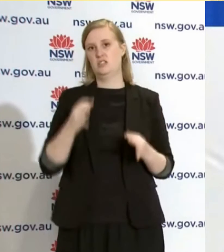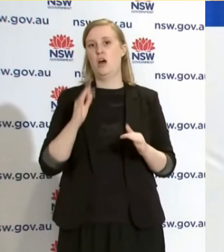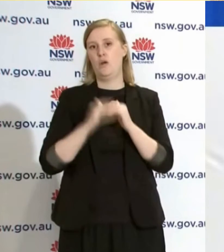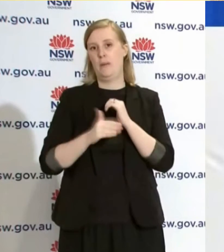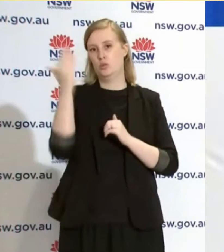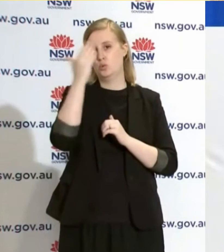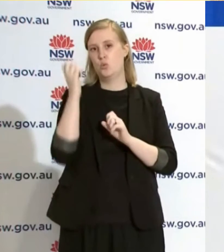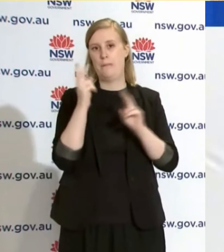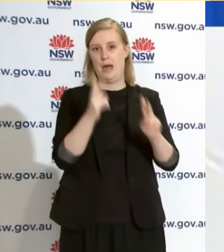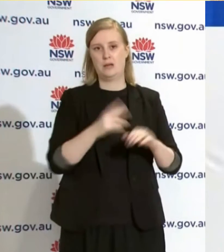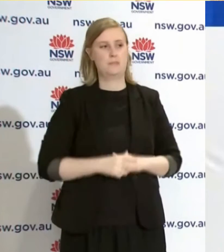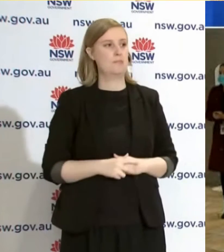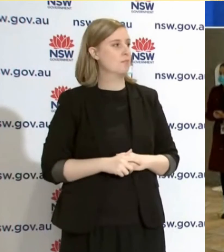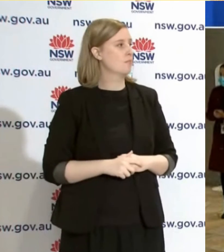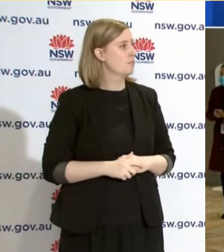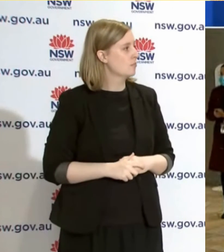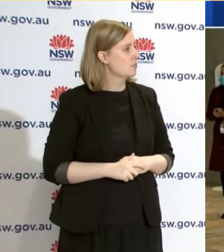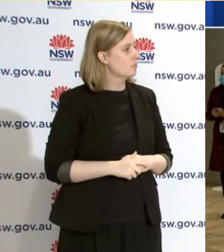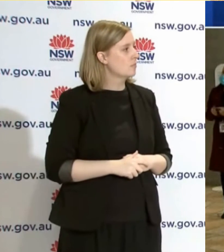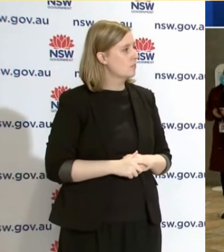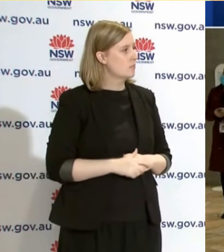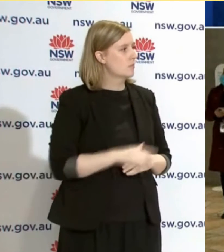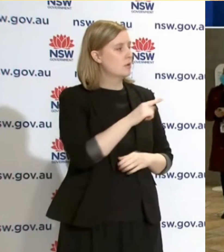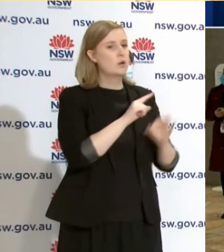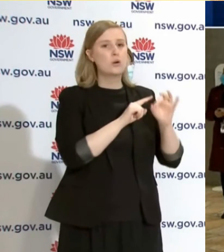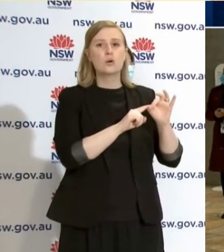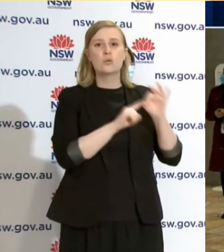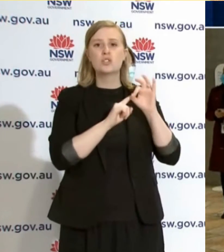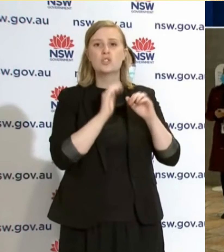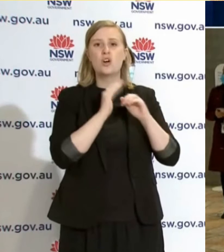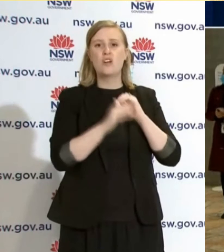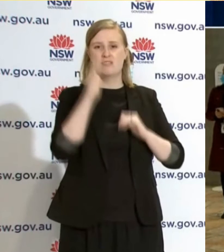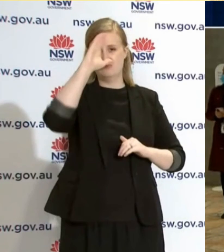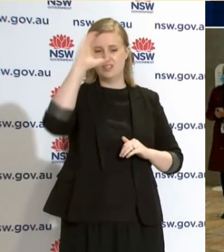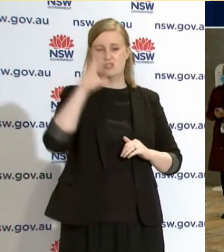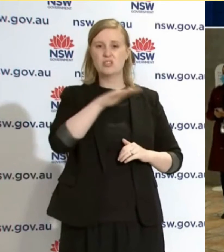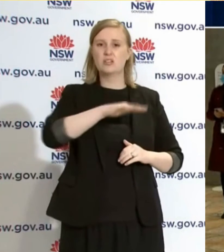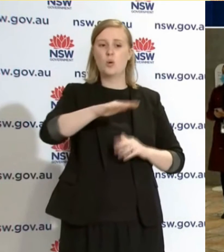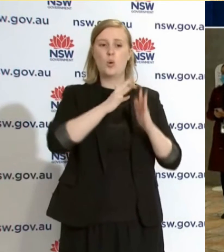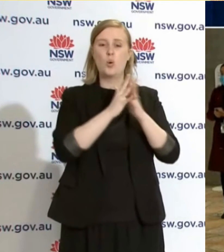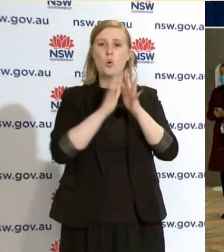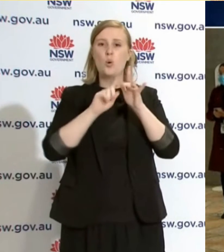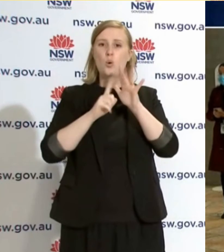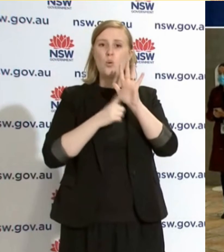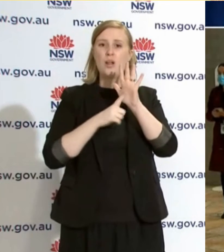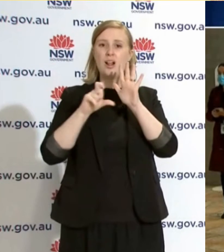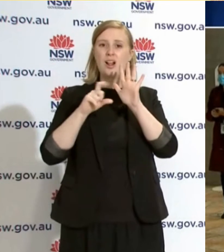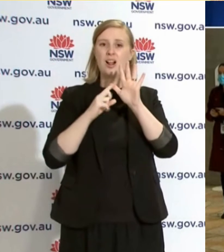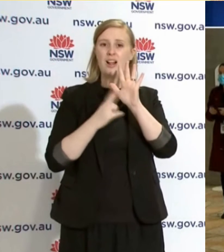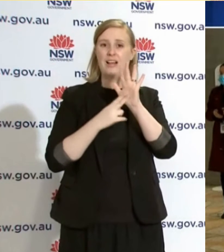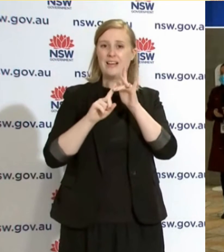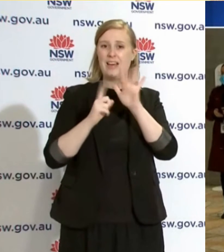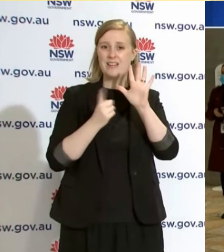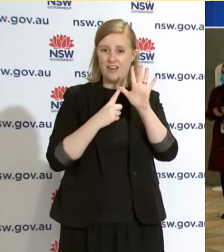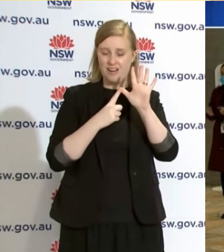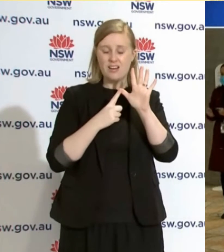you going to prioritise? Sorry. Communities like Wilcannia, if some regional towns come out of lockdown, have you considered lockouts like we saw